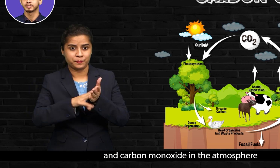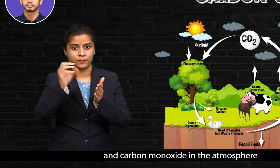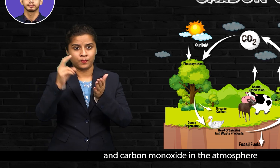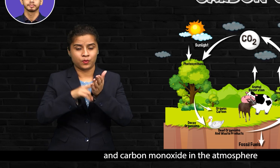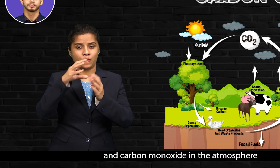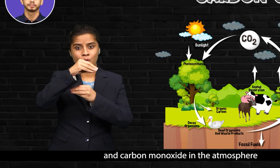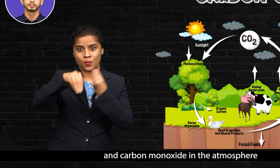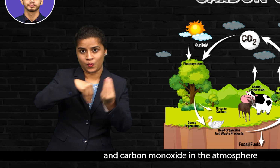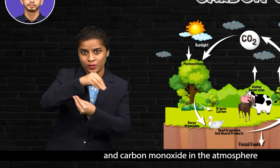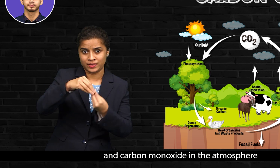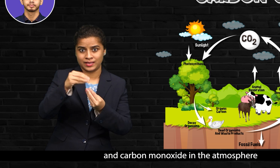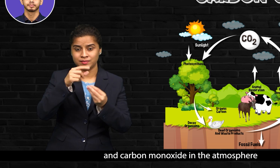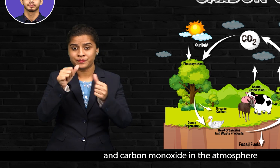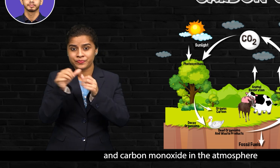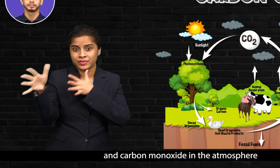atmosphere,